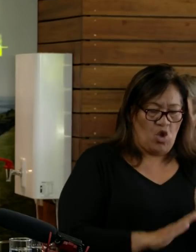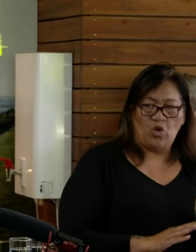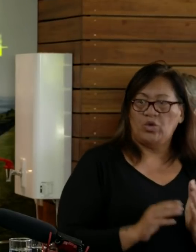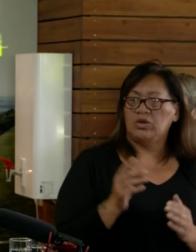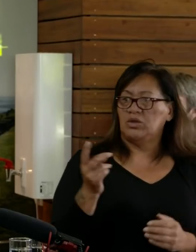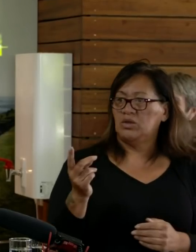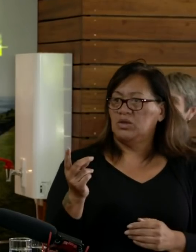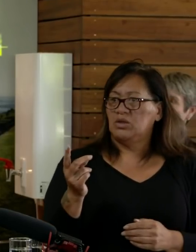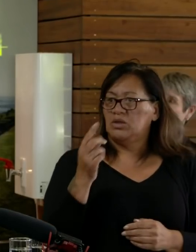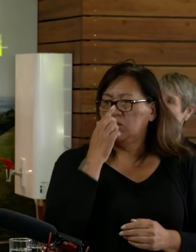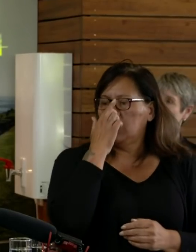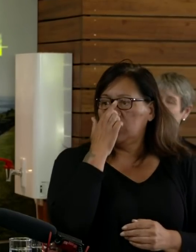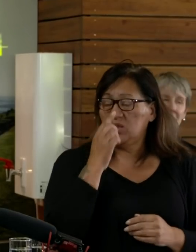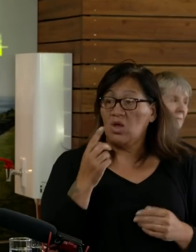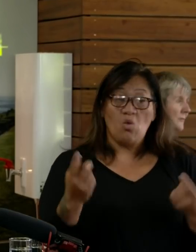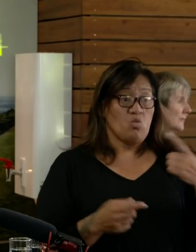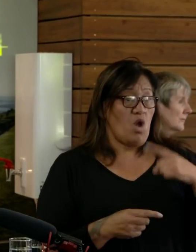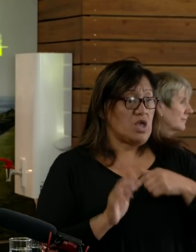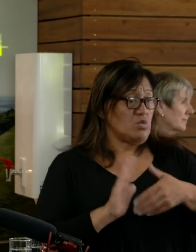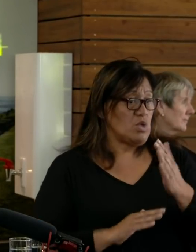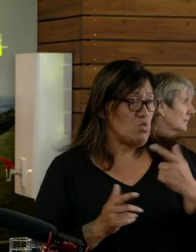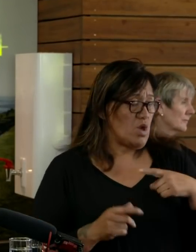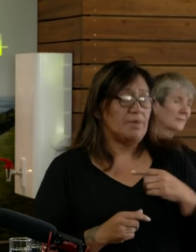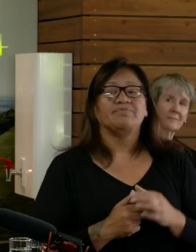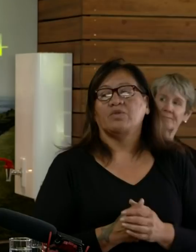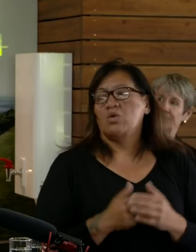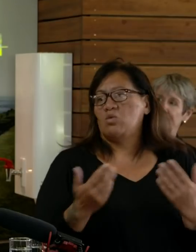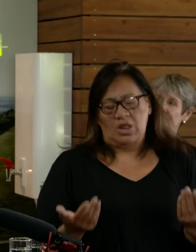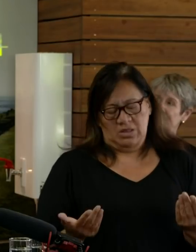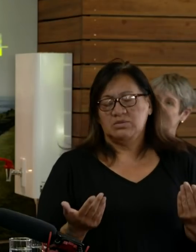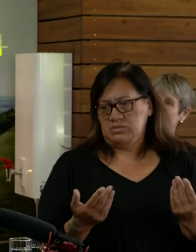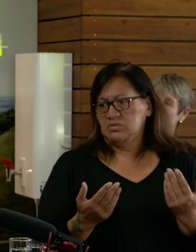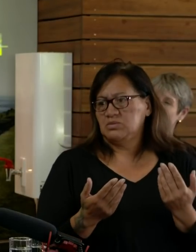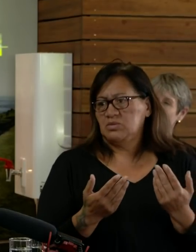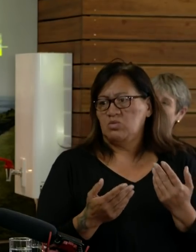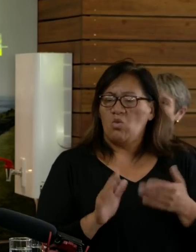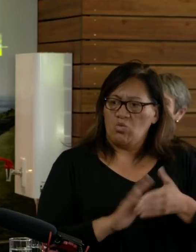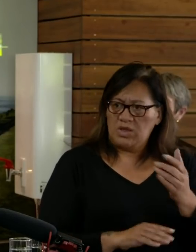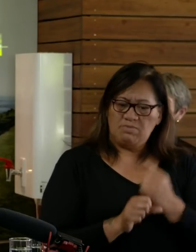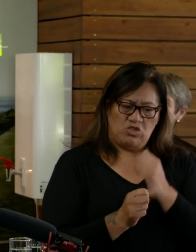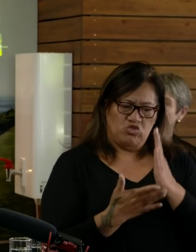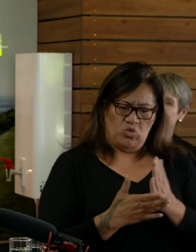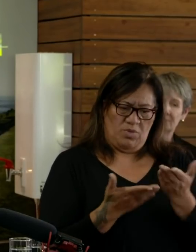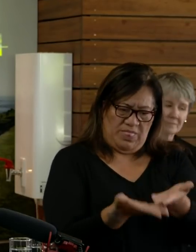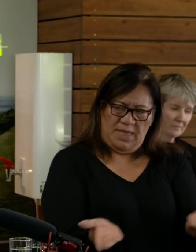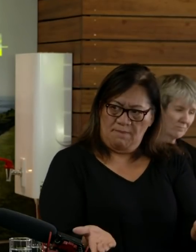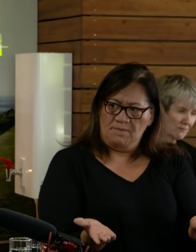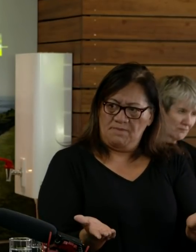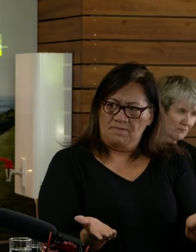it, without why you did it. The reason we did this was absolutely to ensure that those loved ones